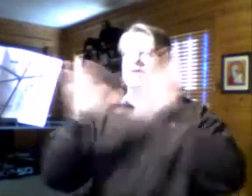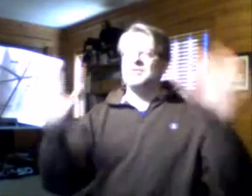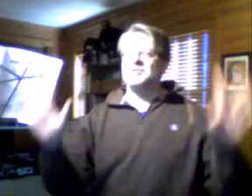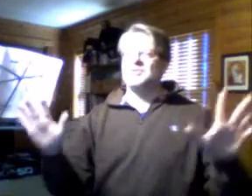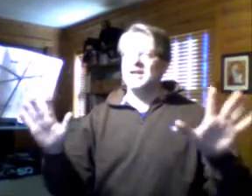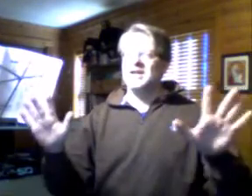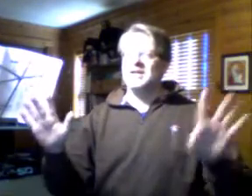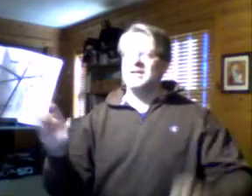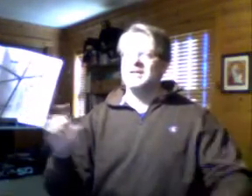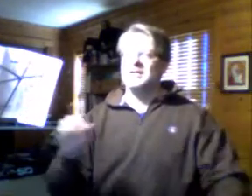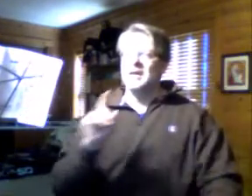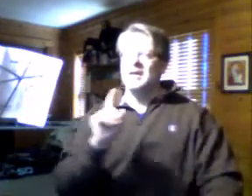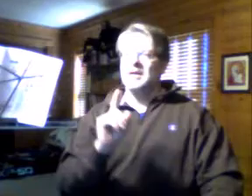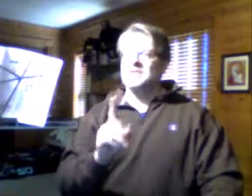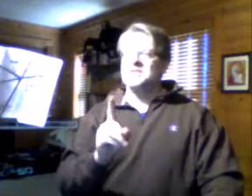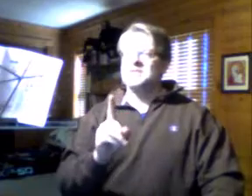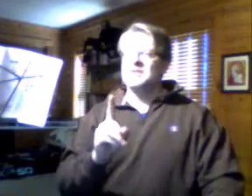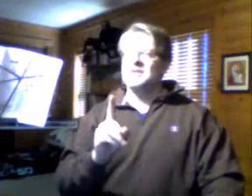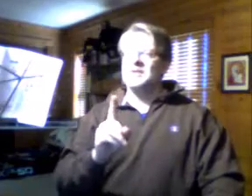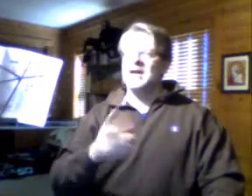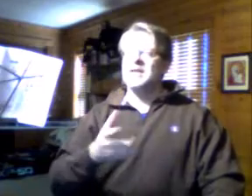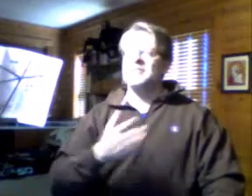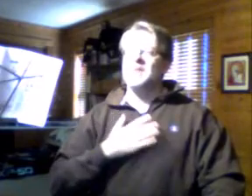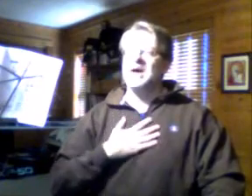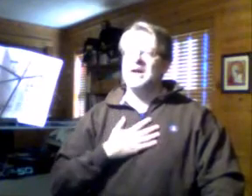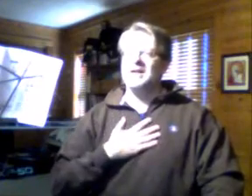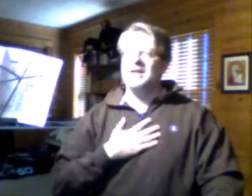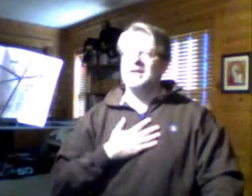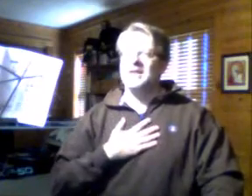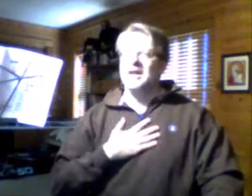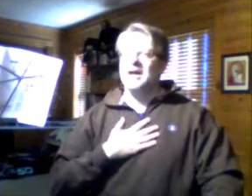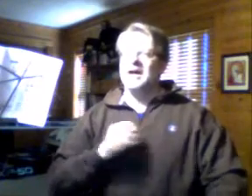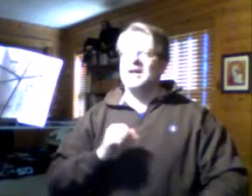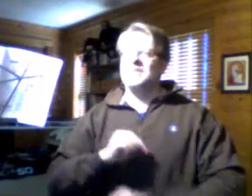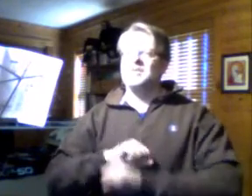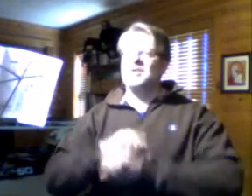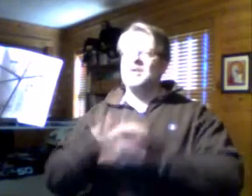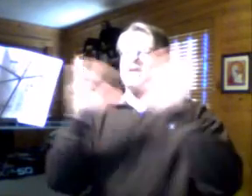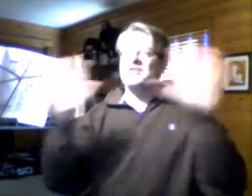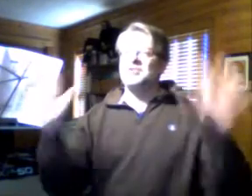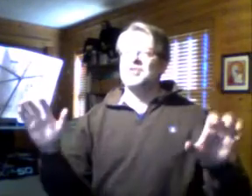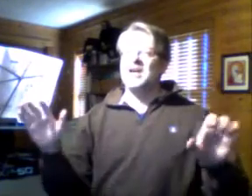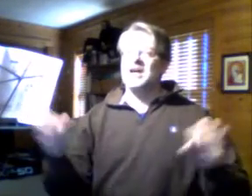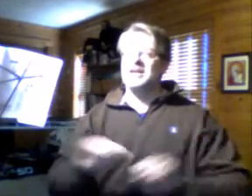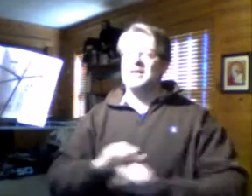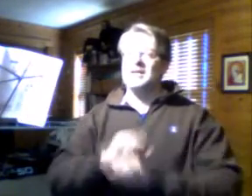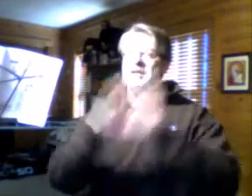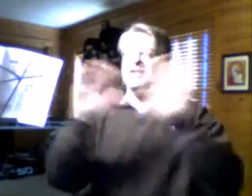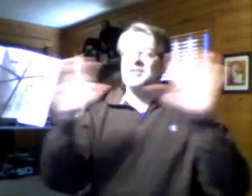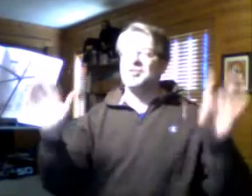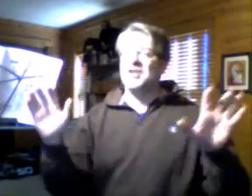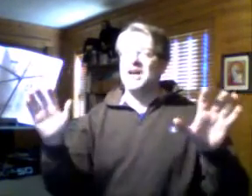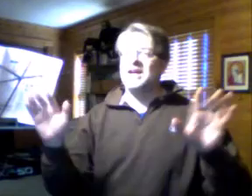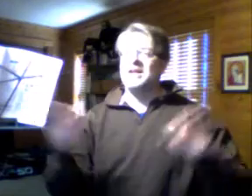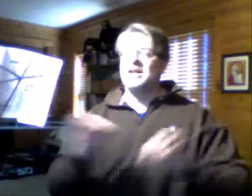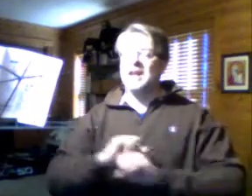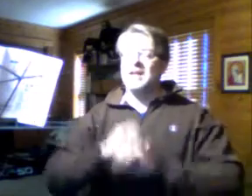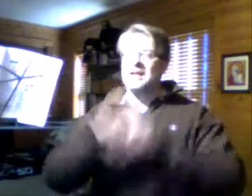it shine. This little light of mine, I'm gonna let it shine, let it shine, let